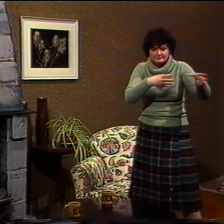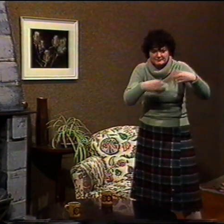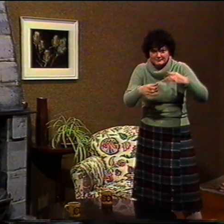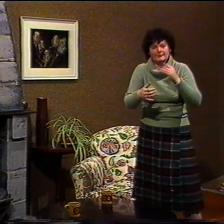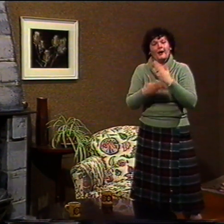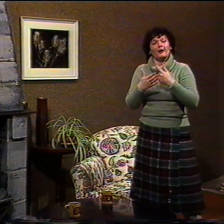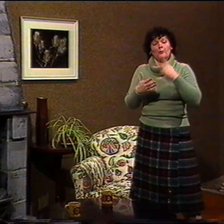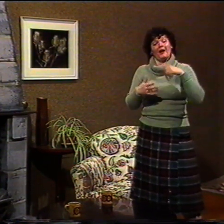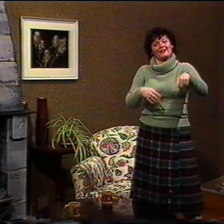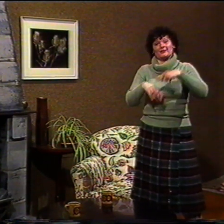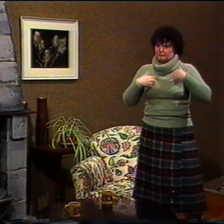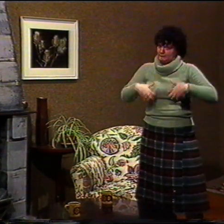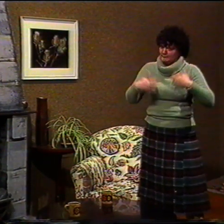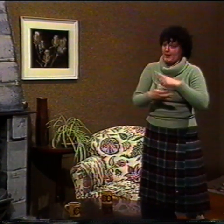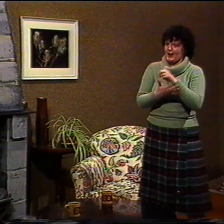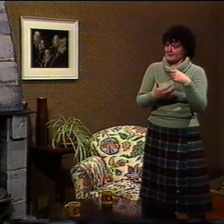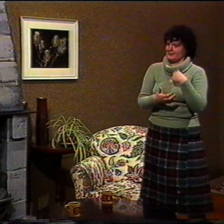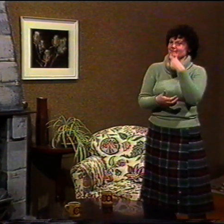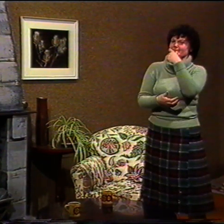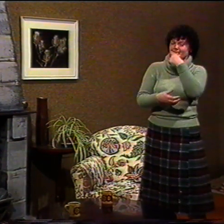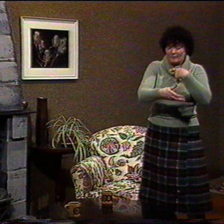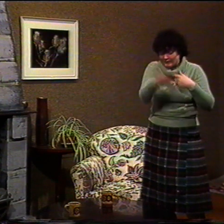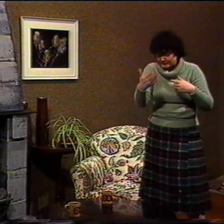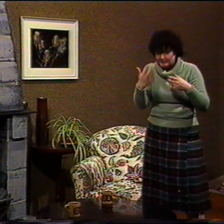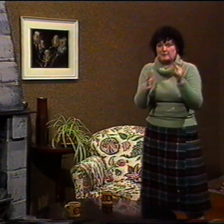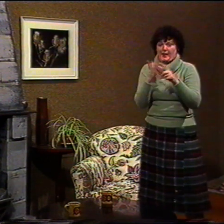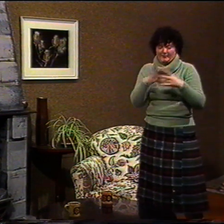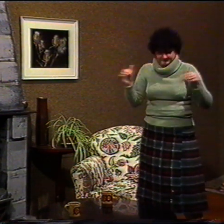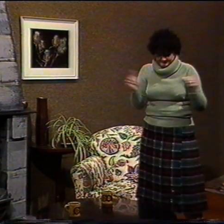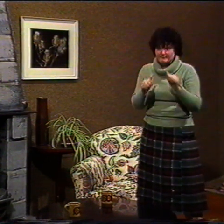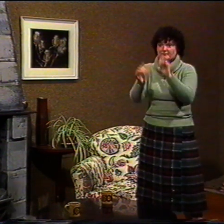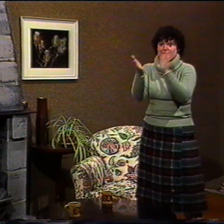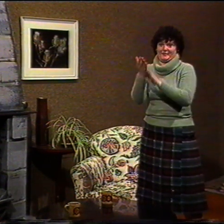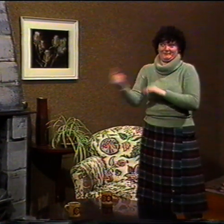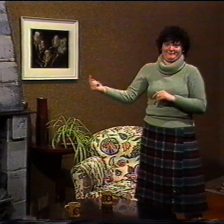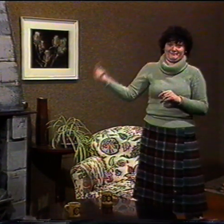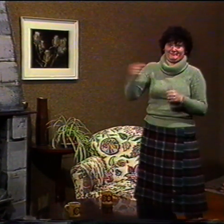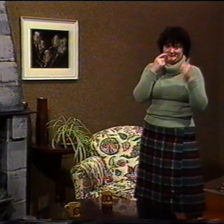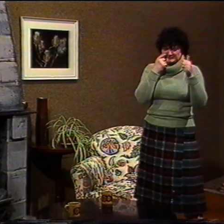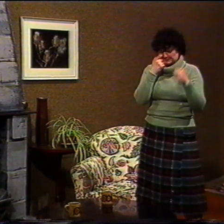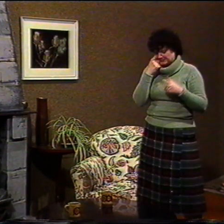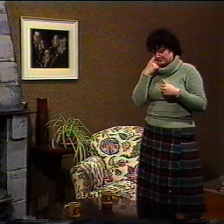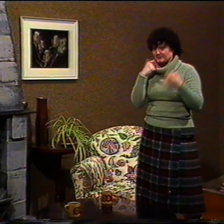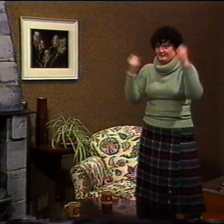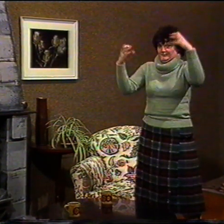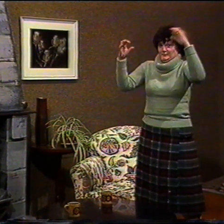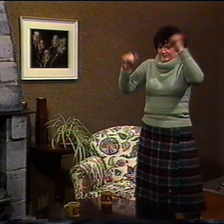said. So he cleared them out. I was annoyed at the time, but afterwards I chuckled to myself. Then his mother came. The